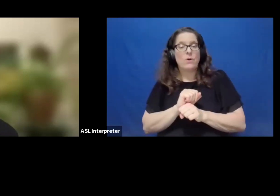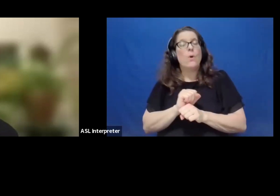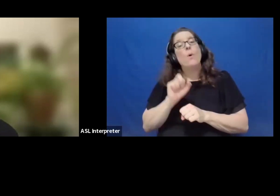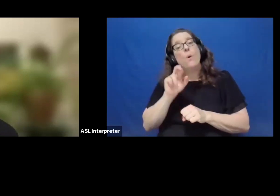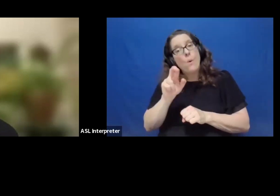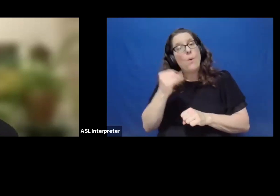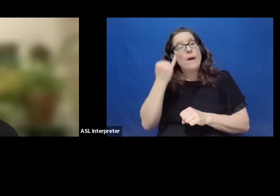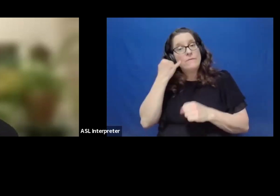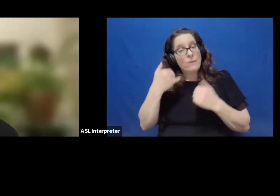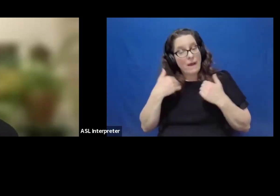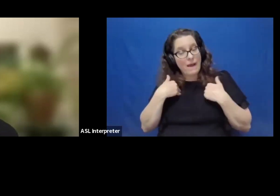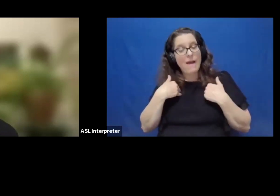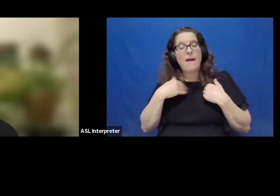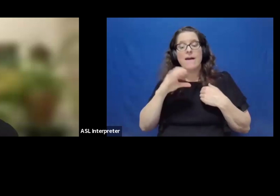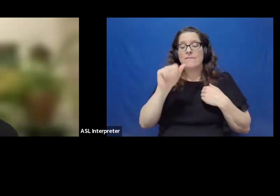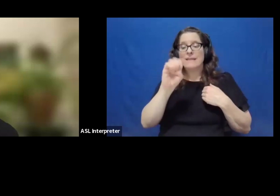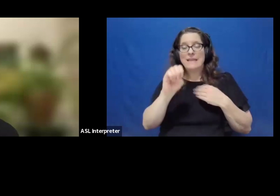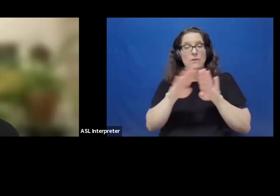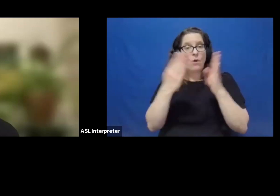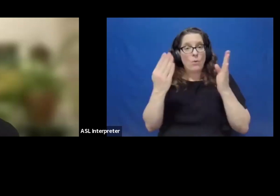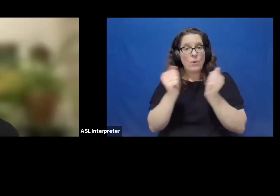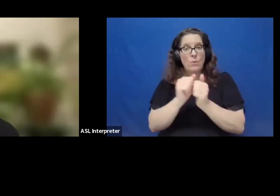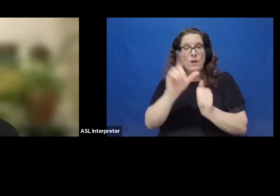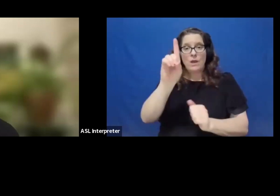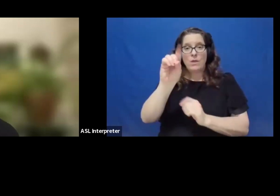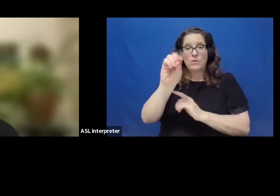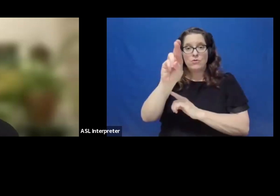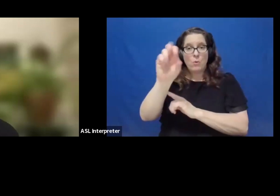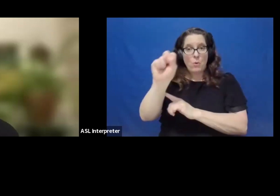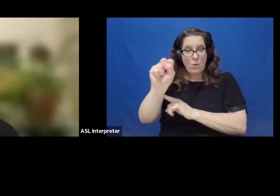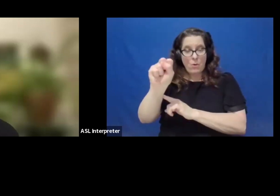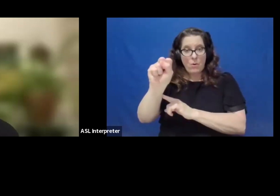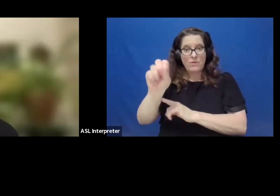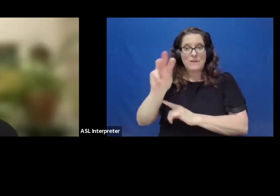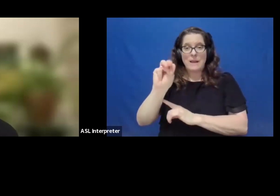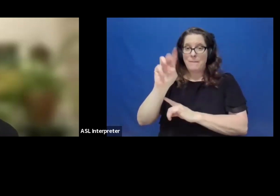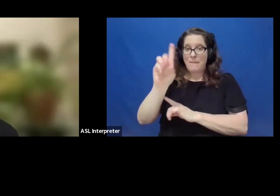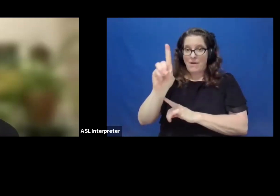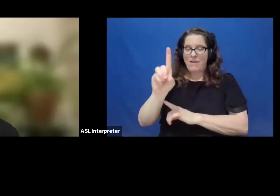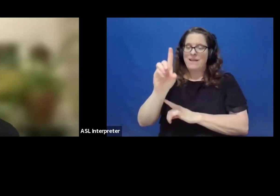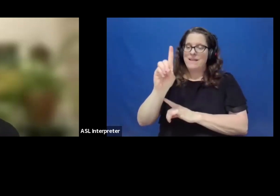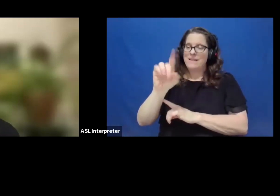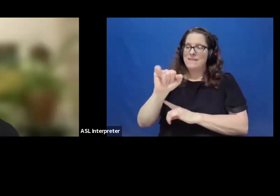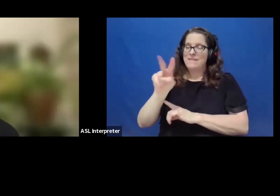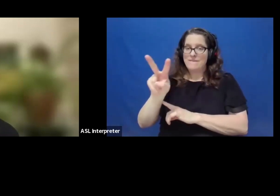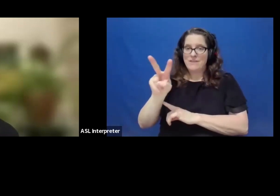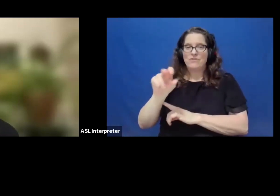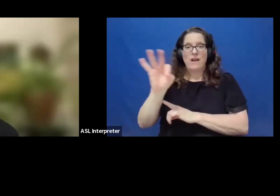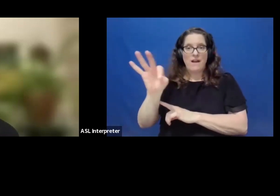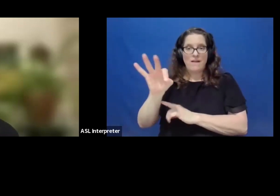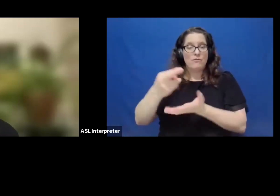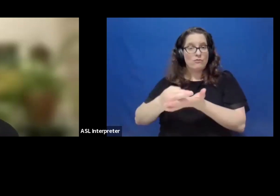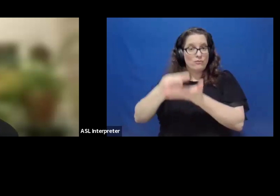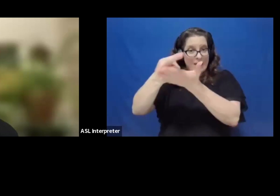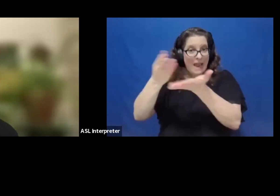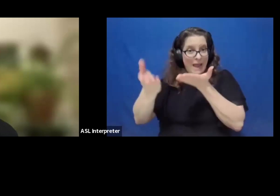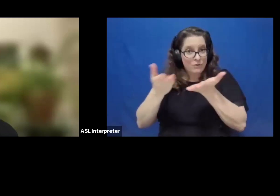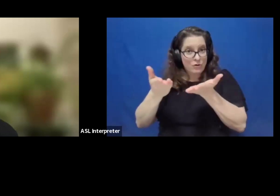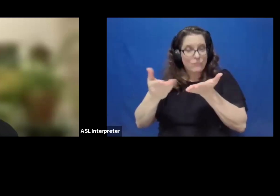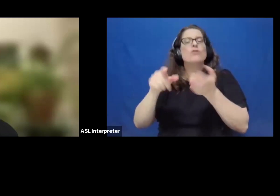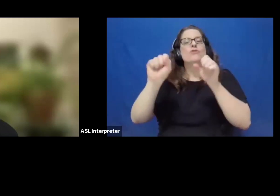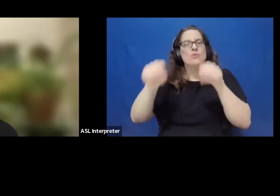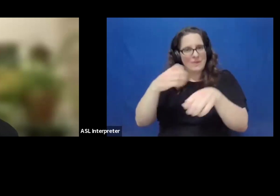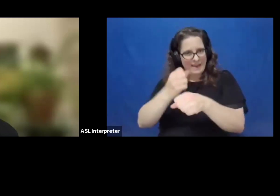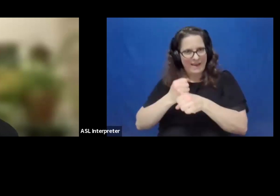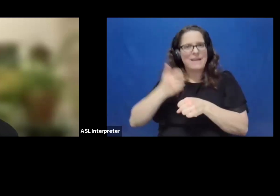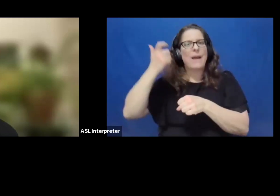with DOORS, the Maryland Division of Rehabilitation Services, they can get benefits counseling through